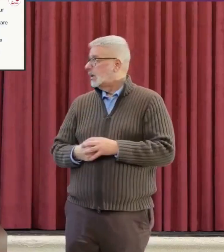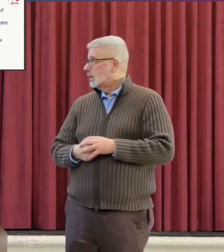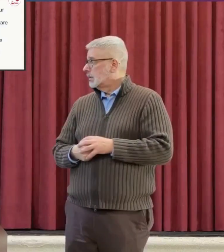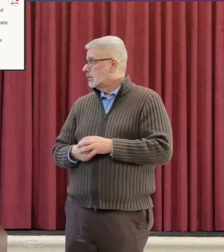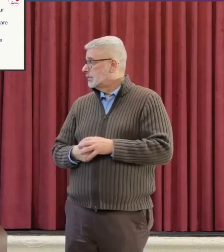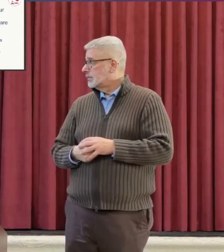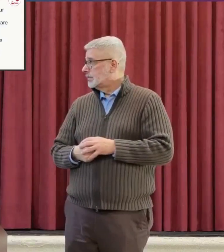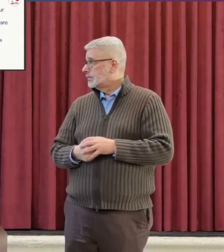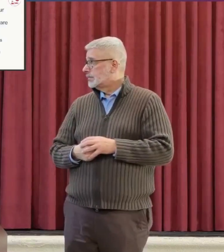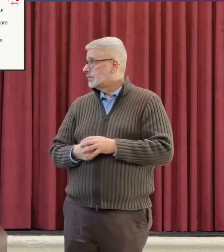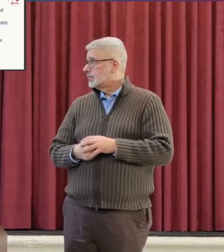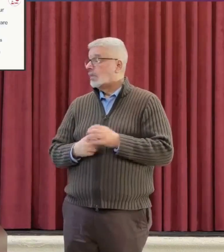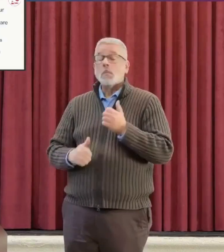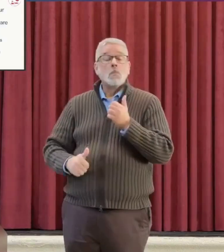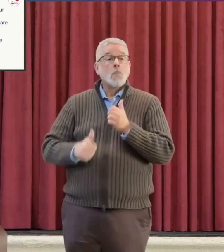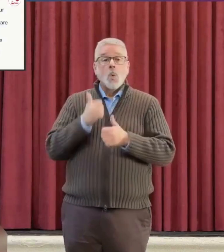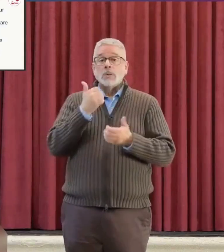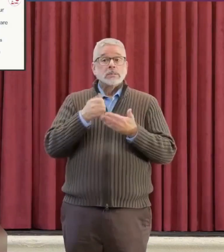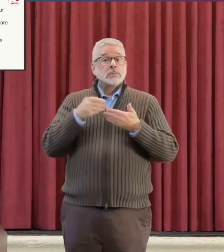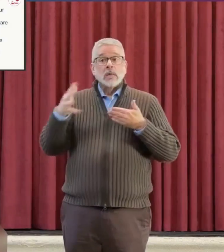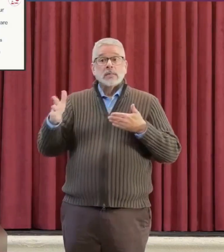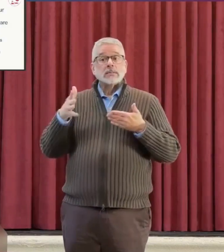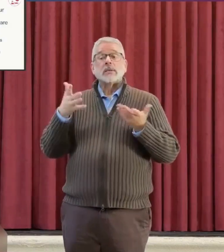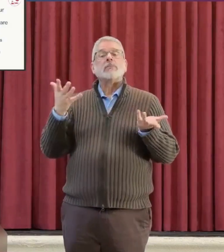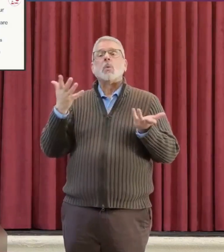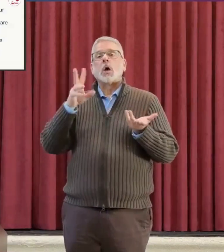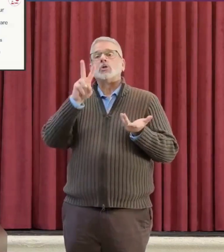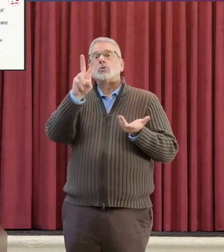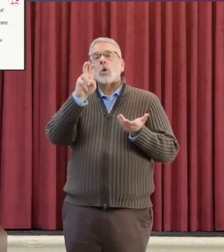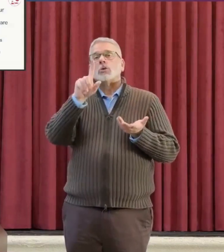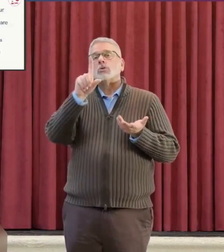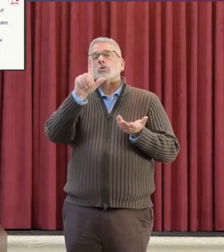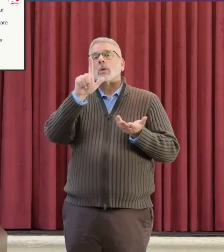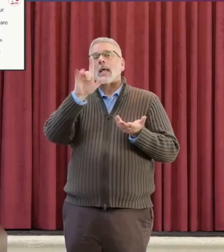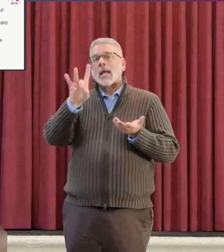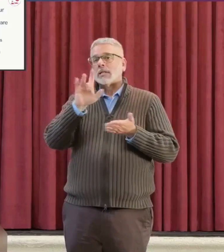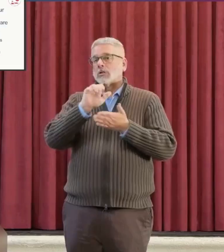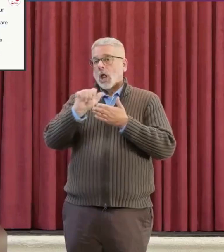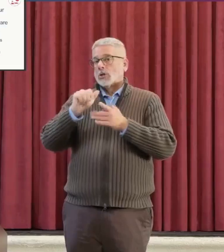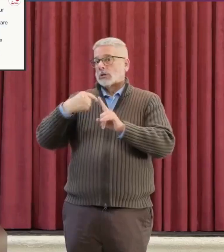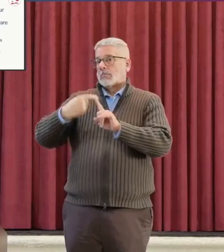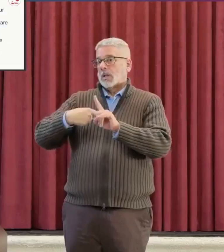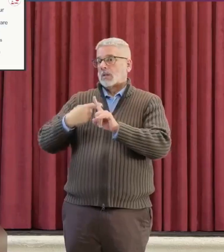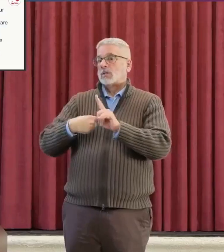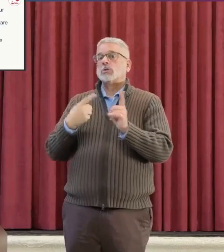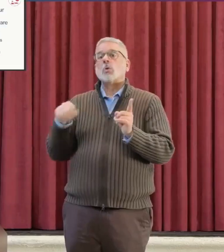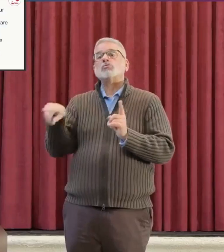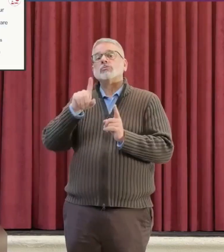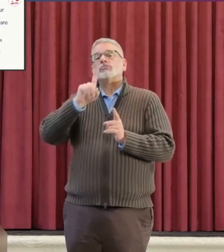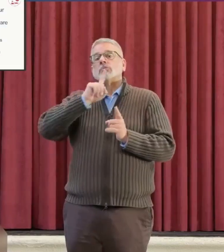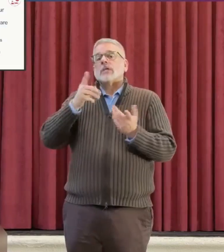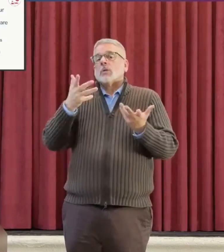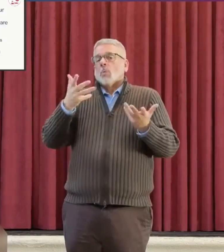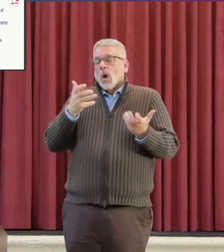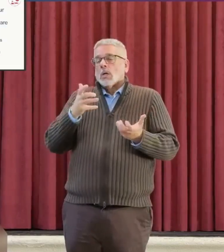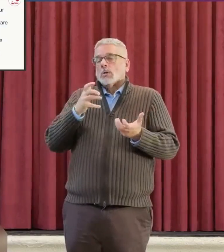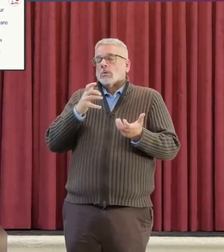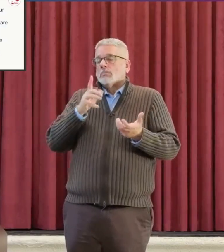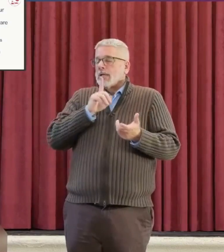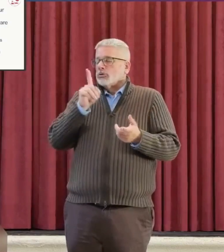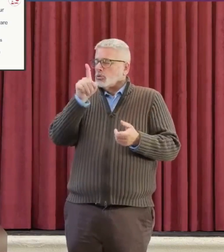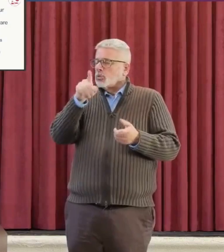And the most expensive plan is like $228 per month. So you really want to